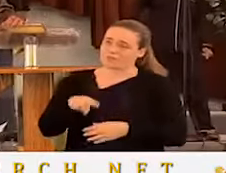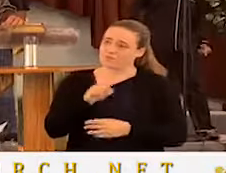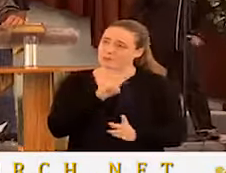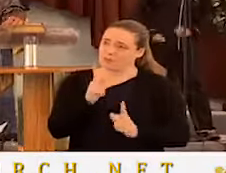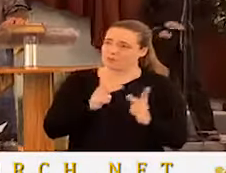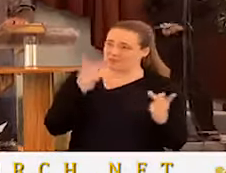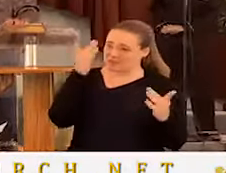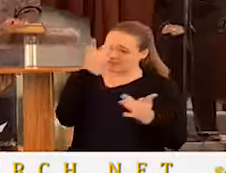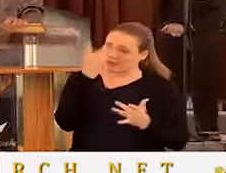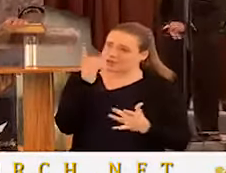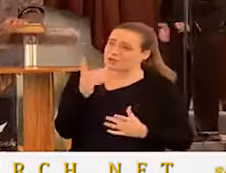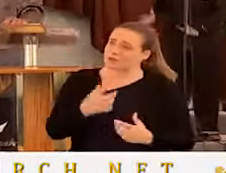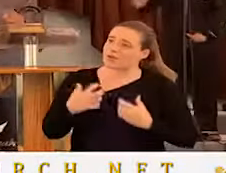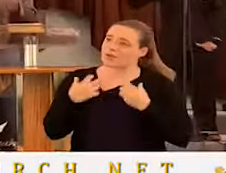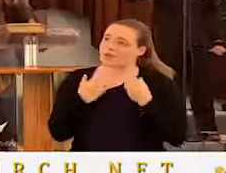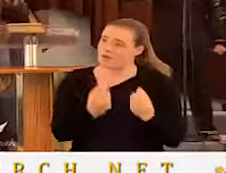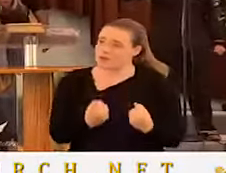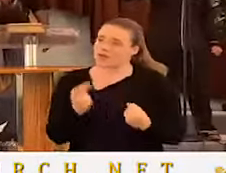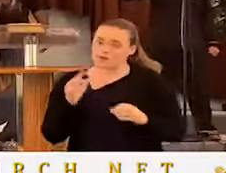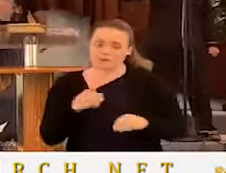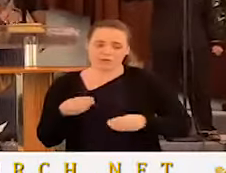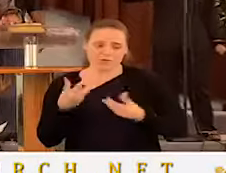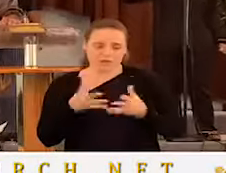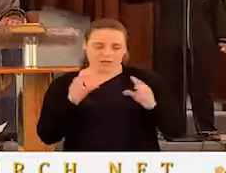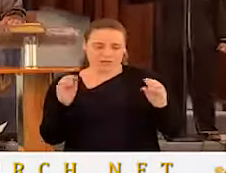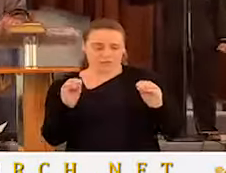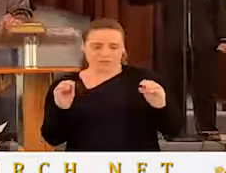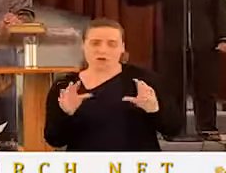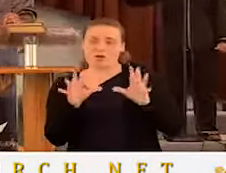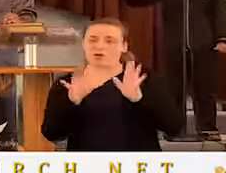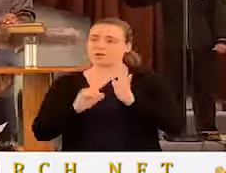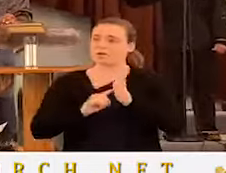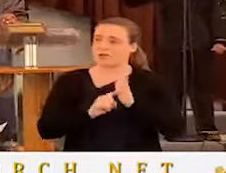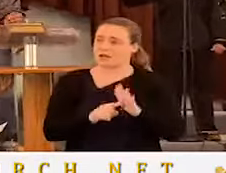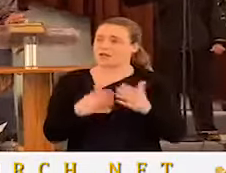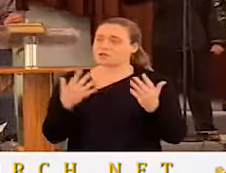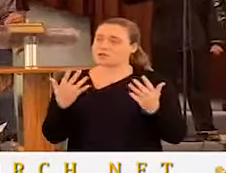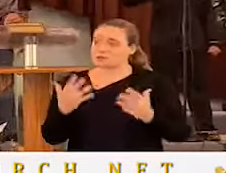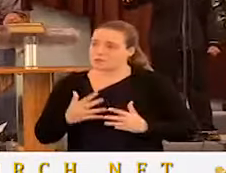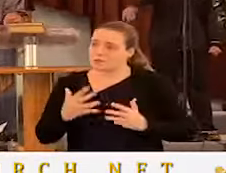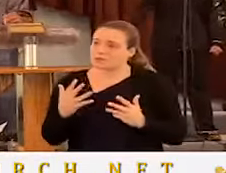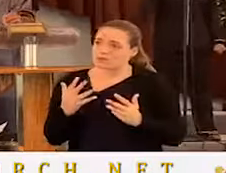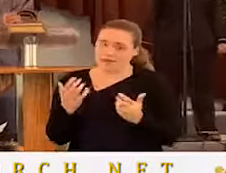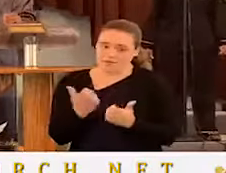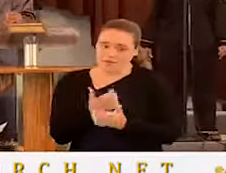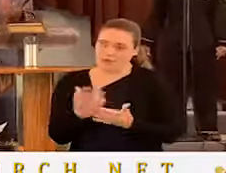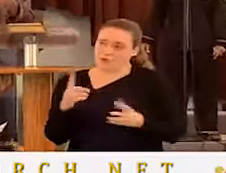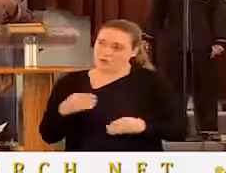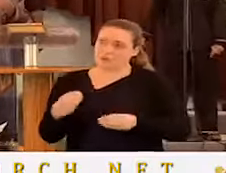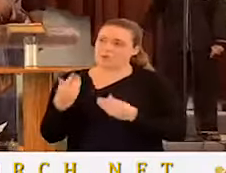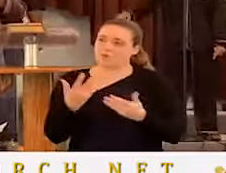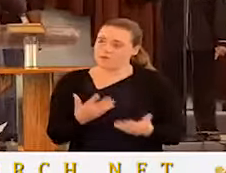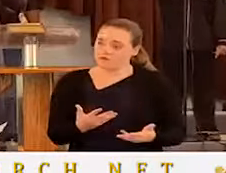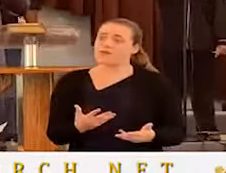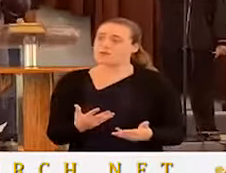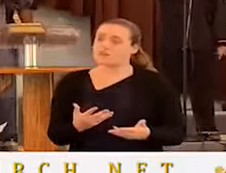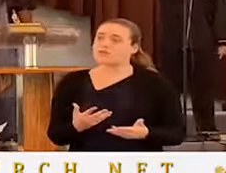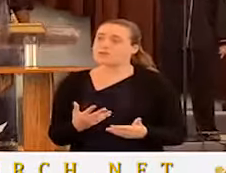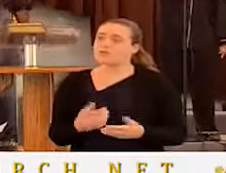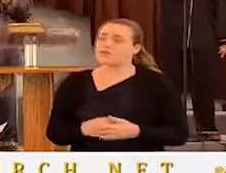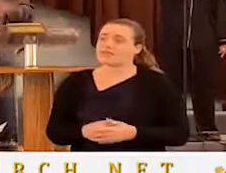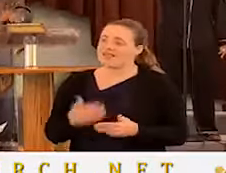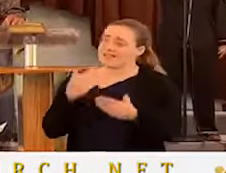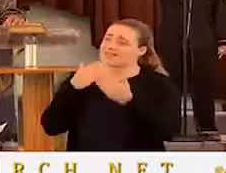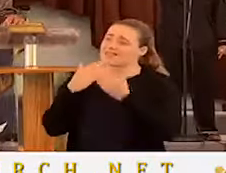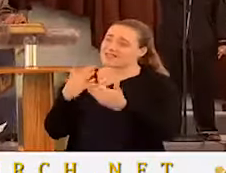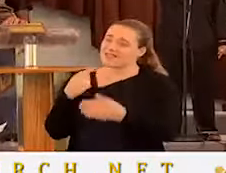Miracles, signs, and wonders. Restoration of families. In the name of the Lord Jesus. Father, I thank you that the enemy